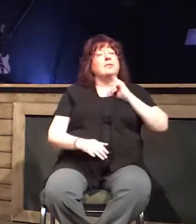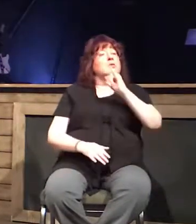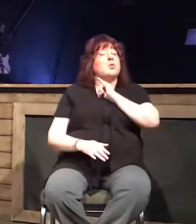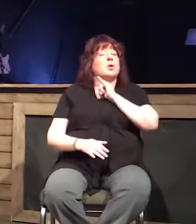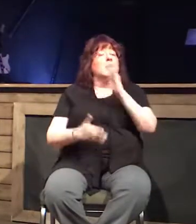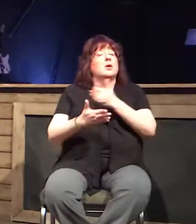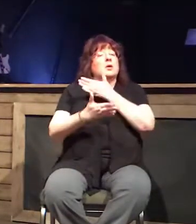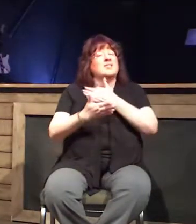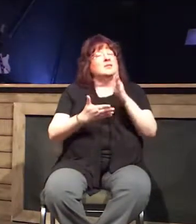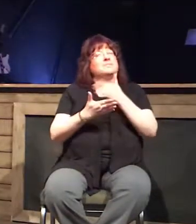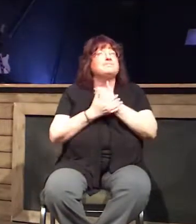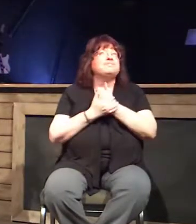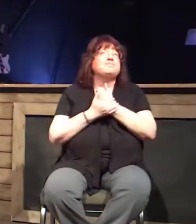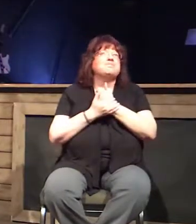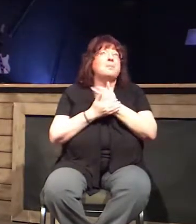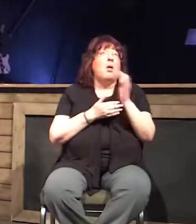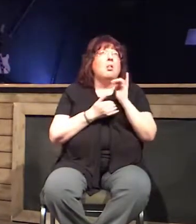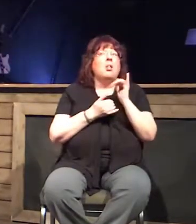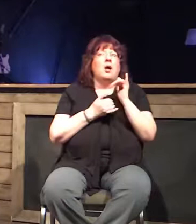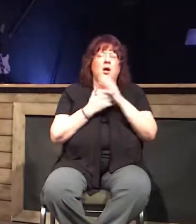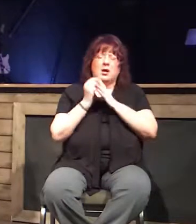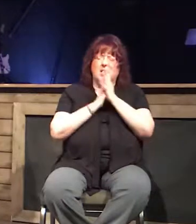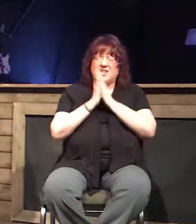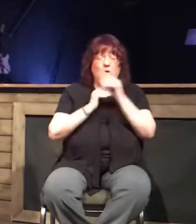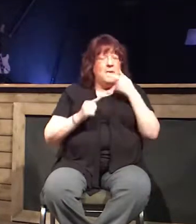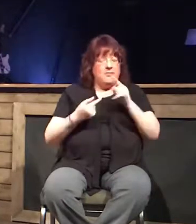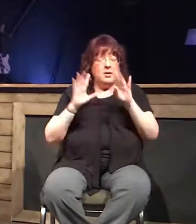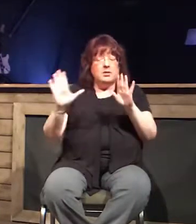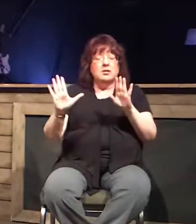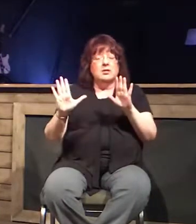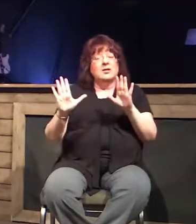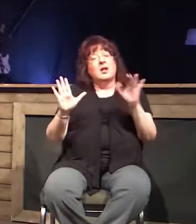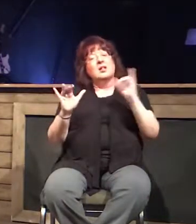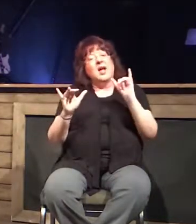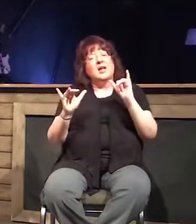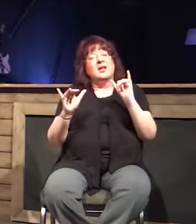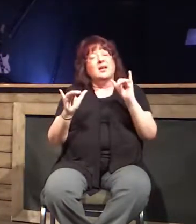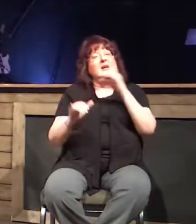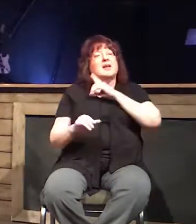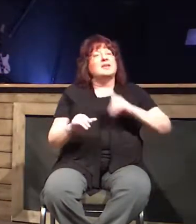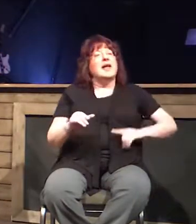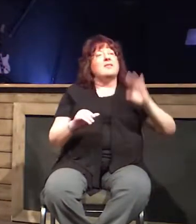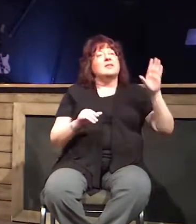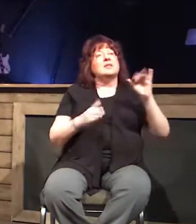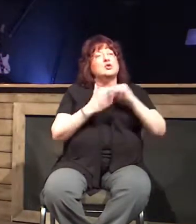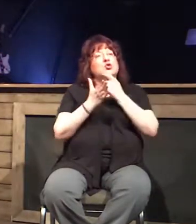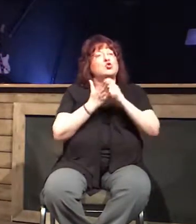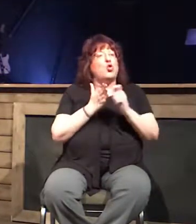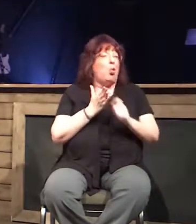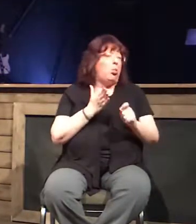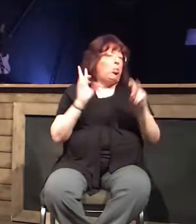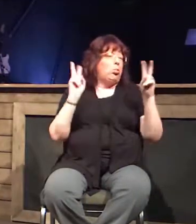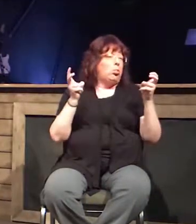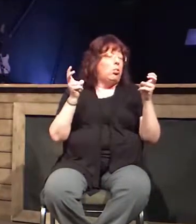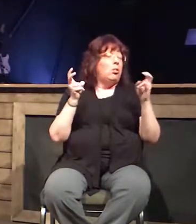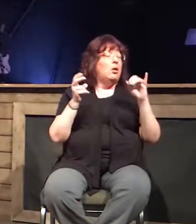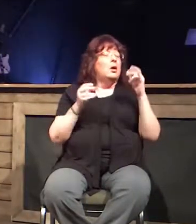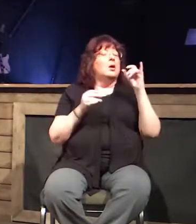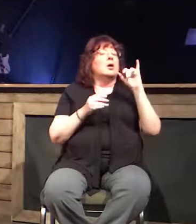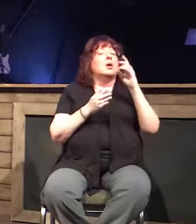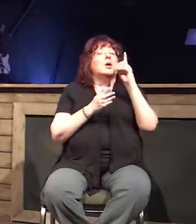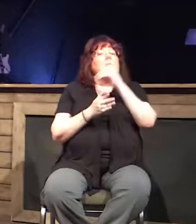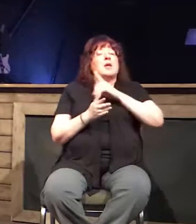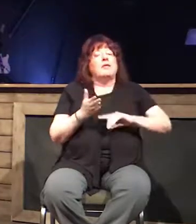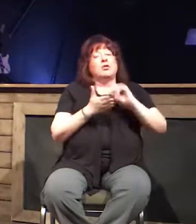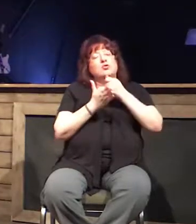And these psalms are kind of, if you can put it this way, I hope you don't get offended by this, these would be basically David's journal, if you will. David was